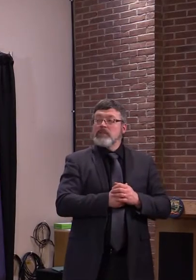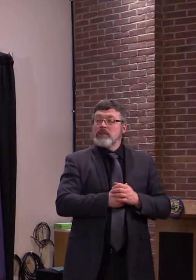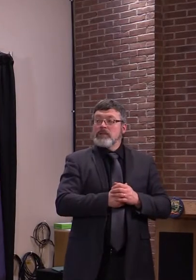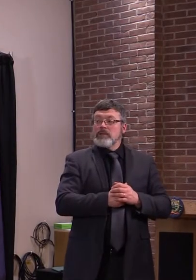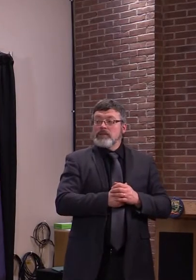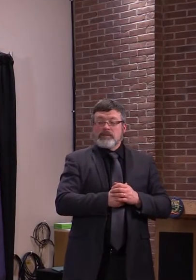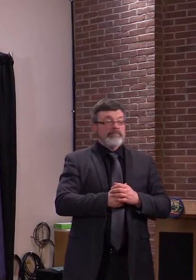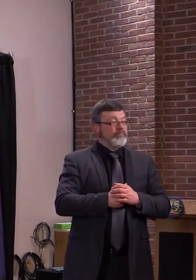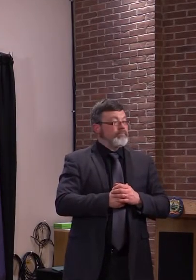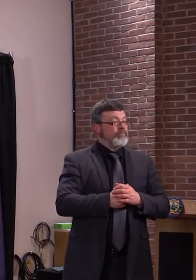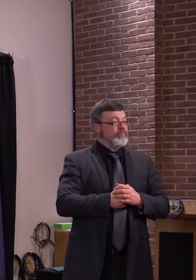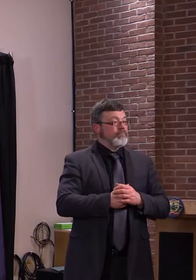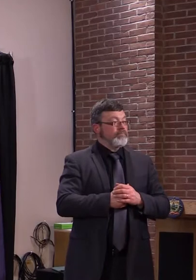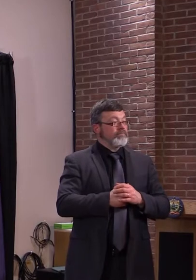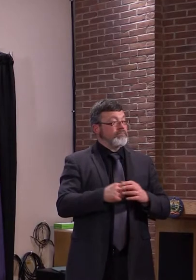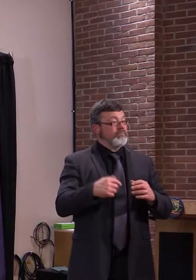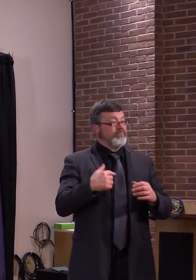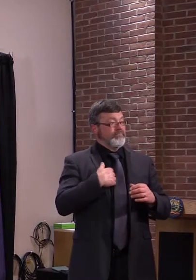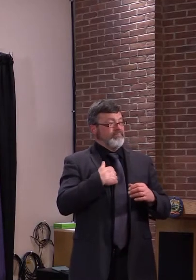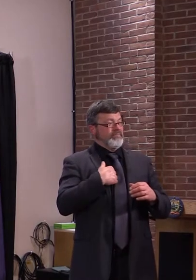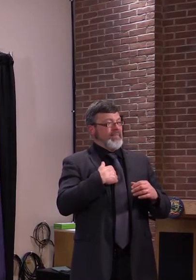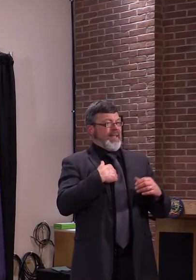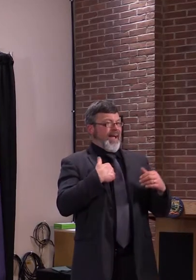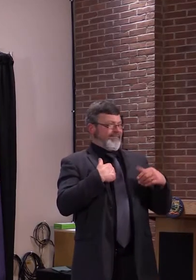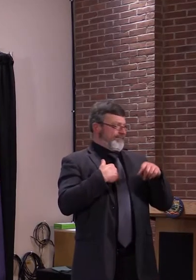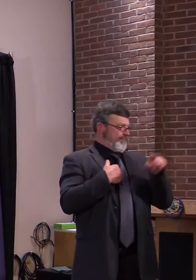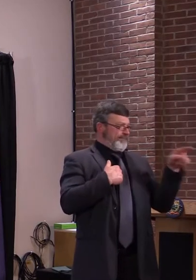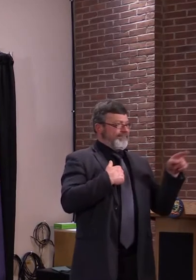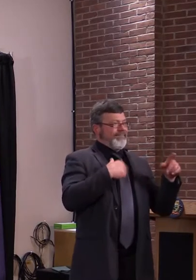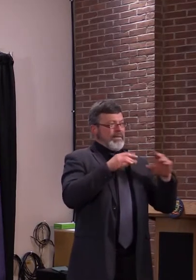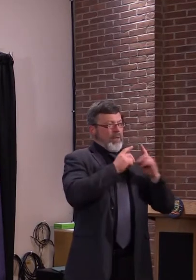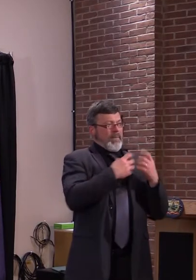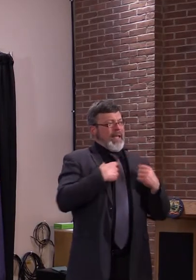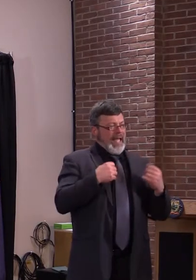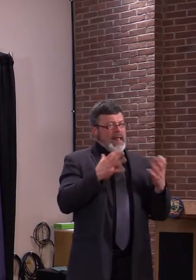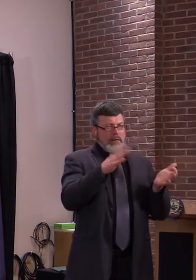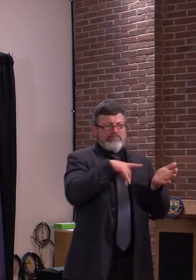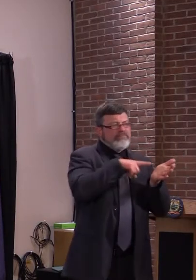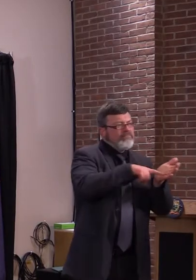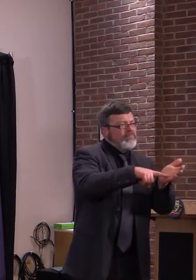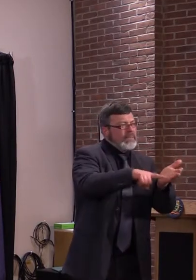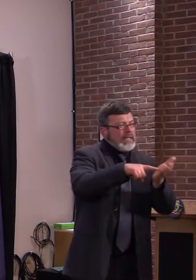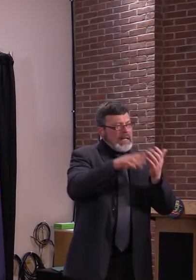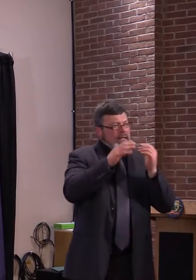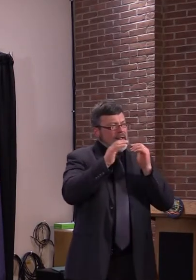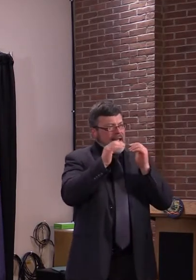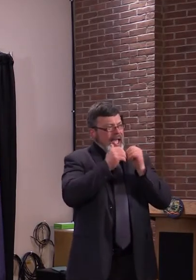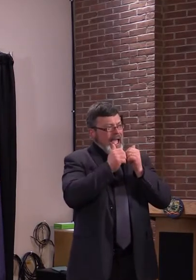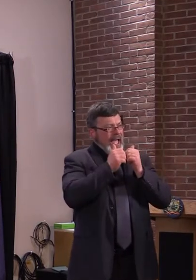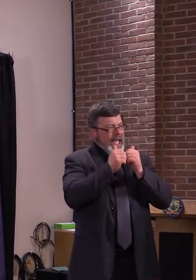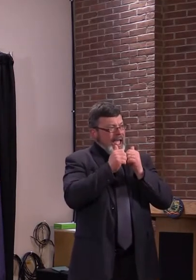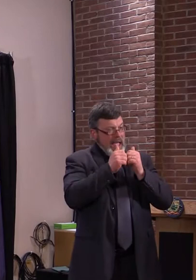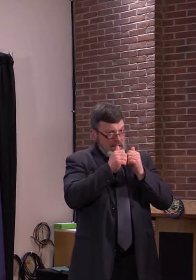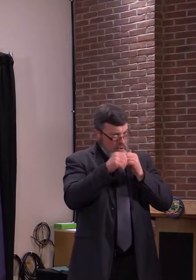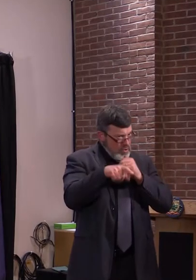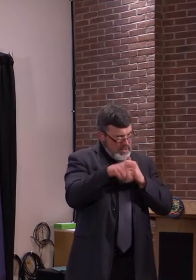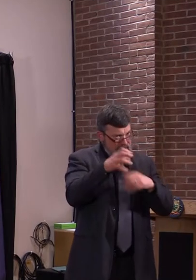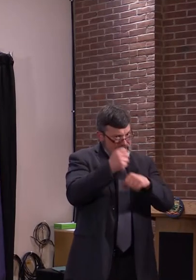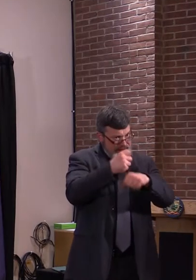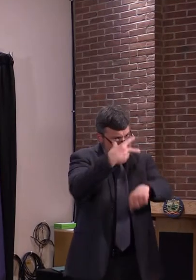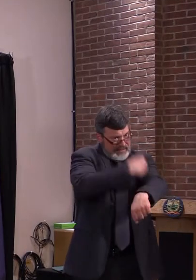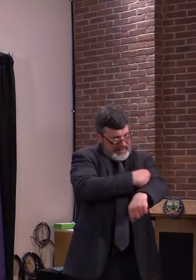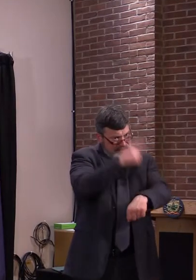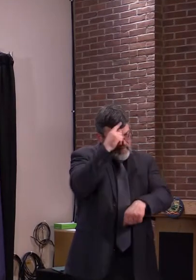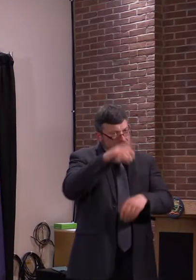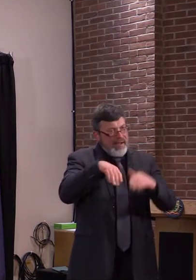healthcare are glad the vaccine will get more time needed to review data on a third dose. The doses being studied are